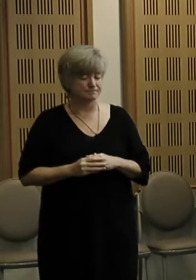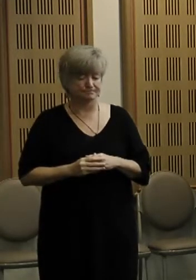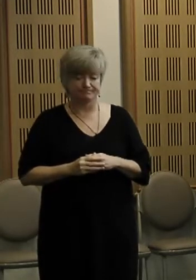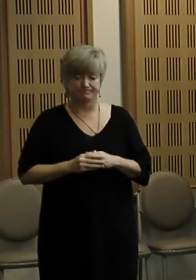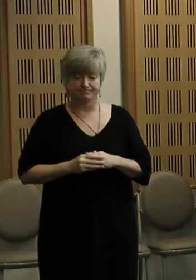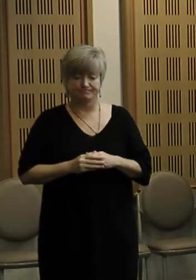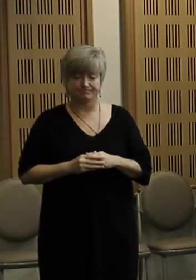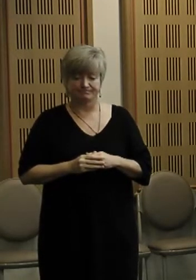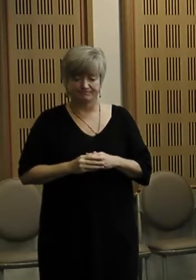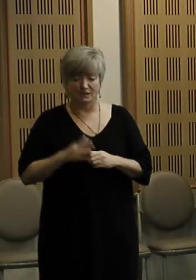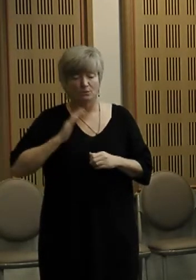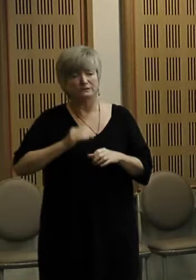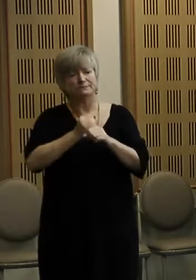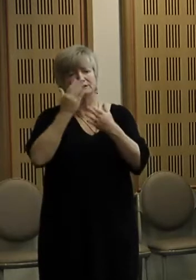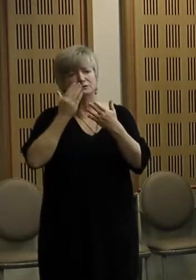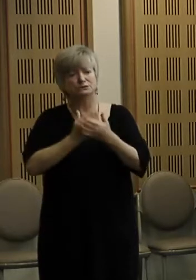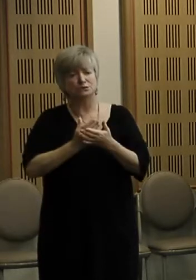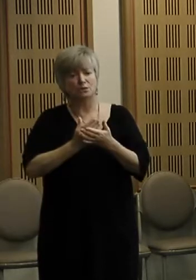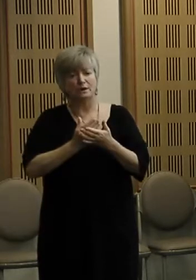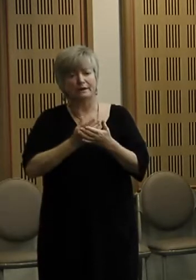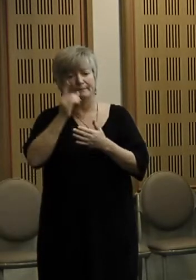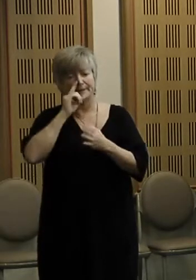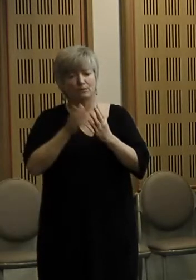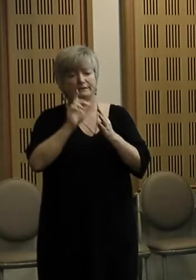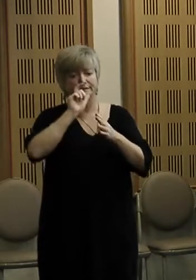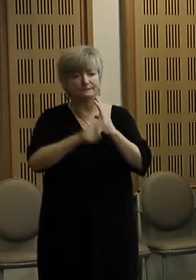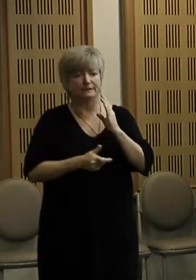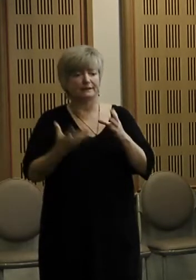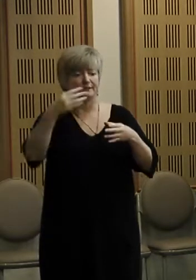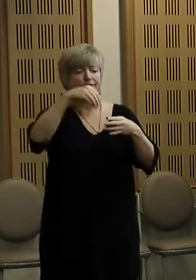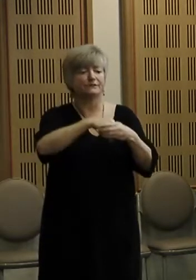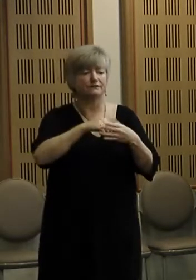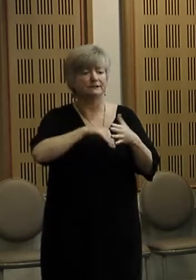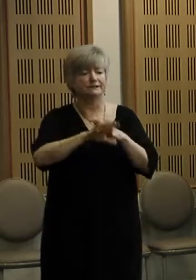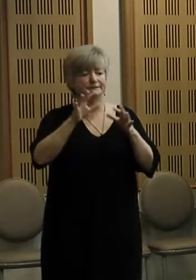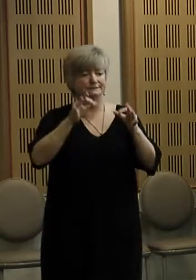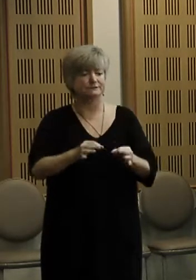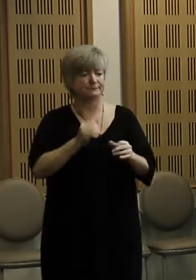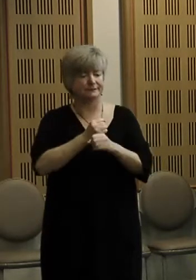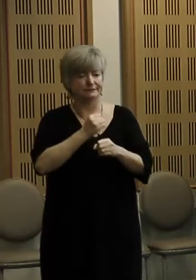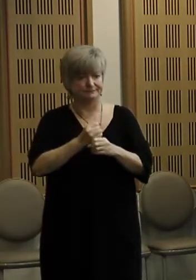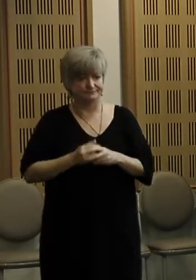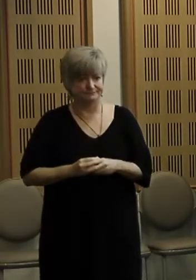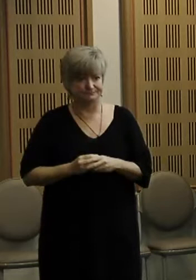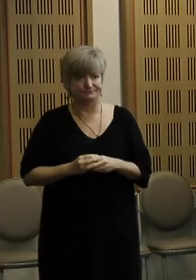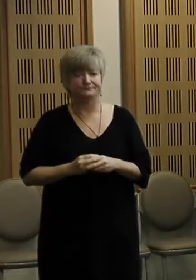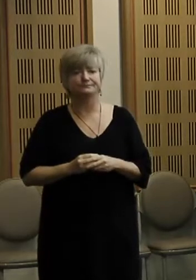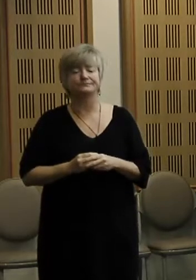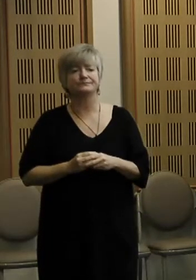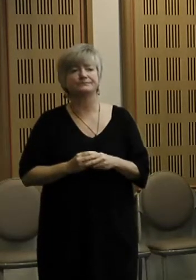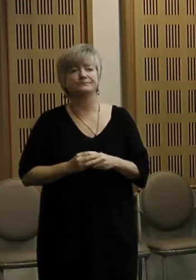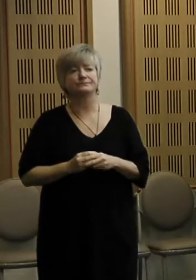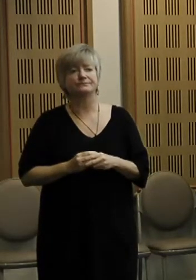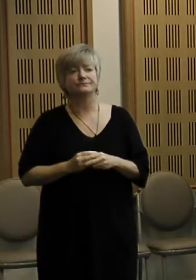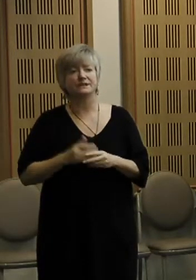there's ways to participate in decision-making, advisory and planning bodies. And we also need to make sure that